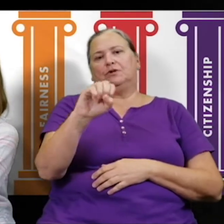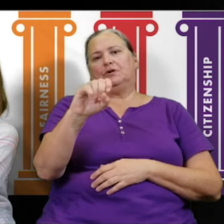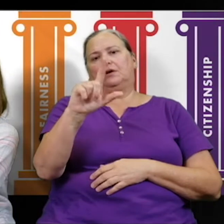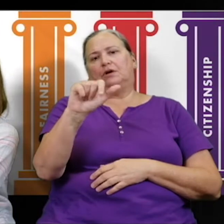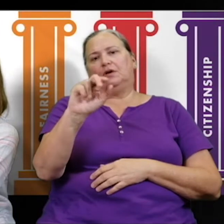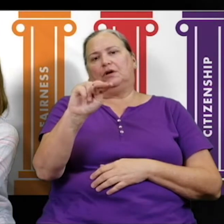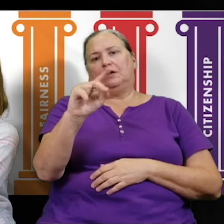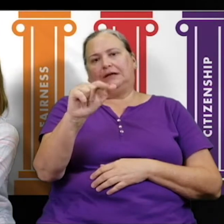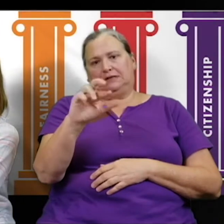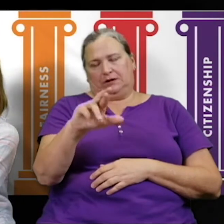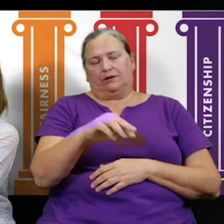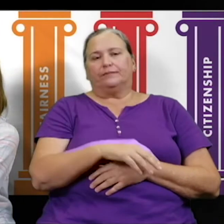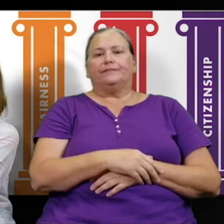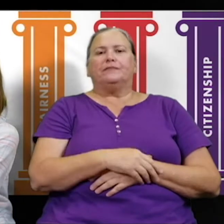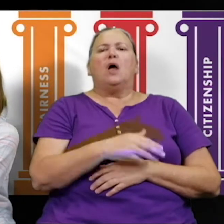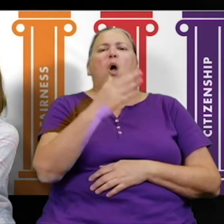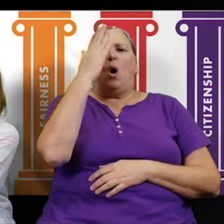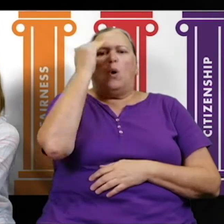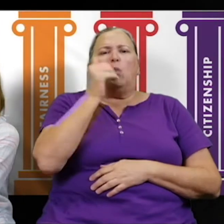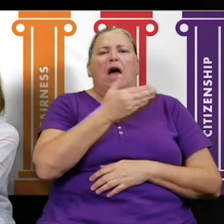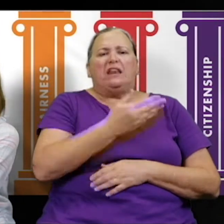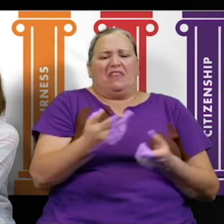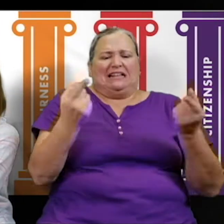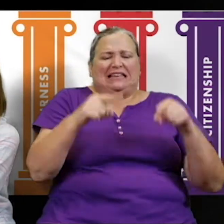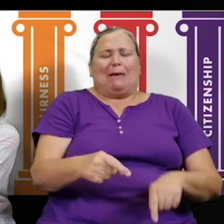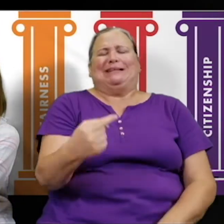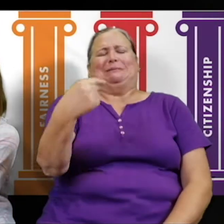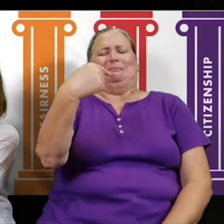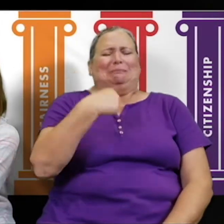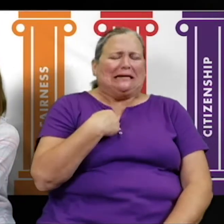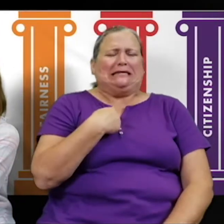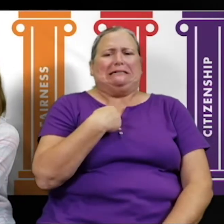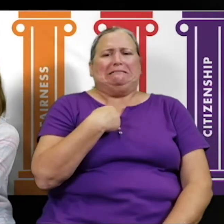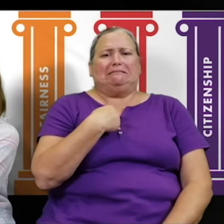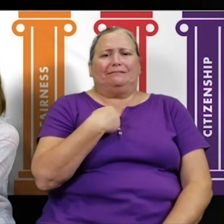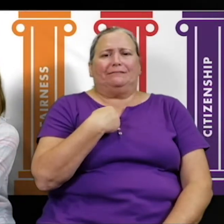Why does everything always happen to me?